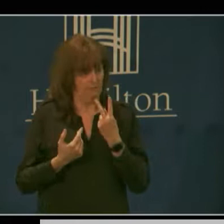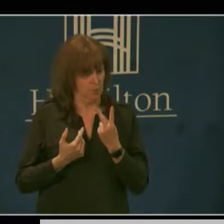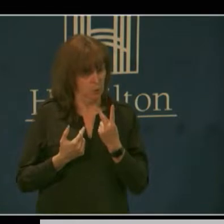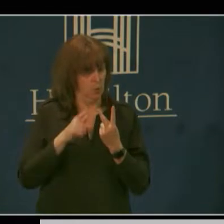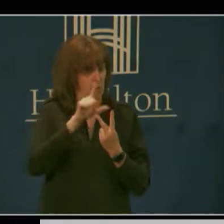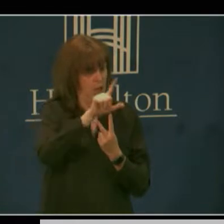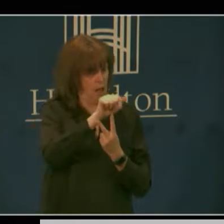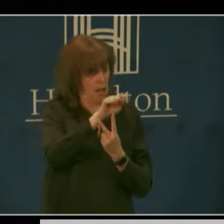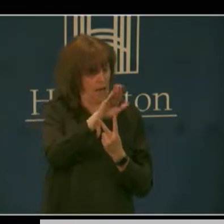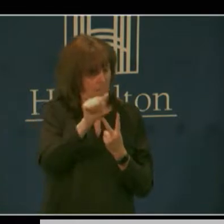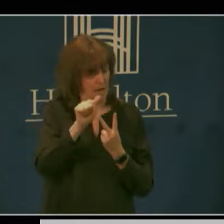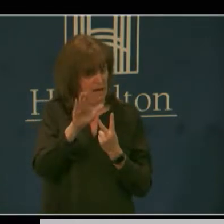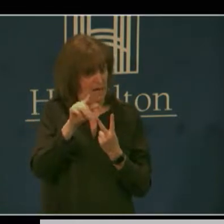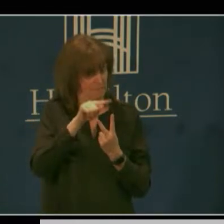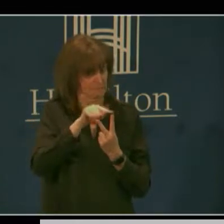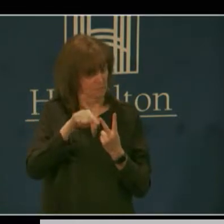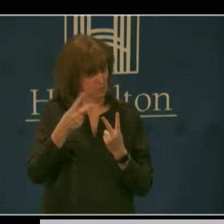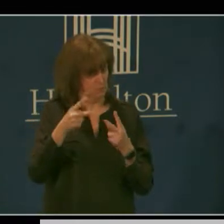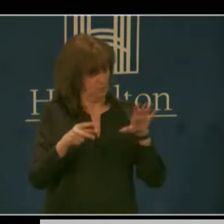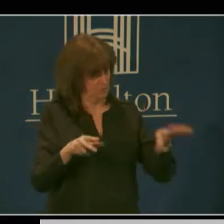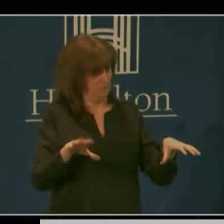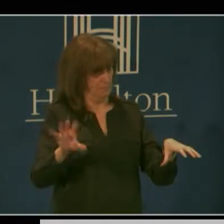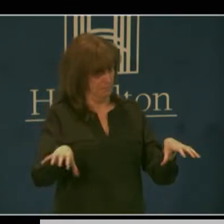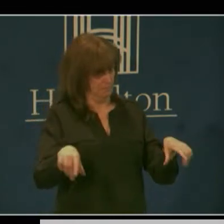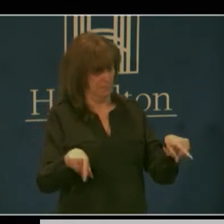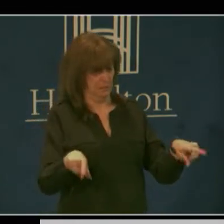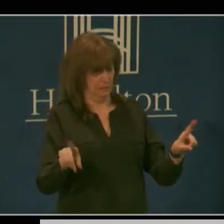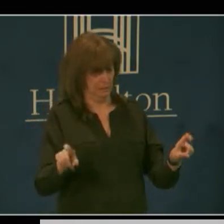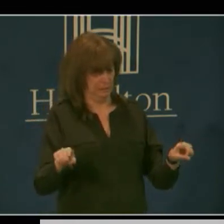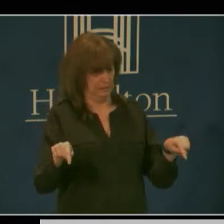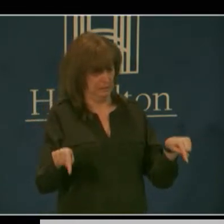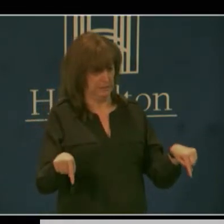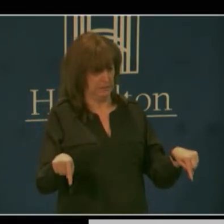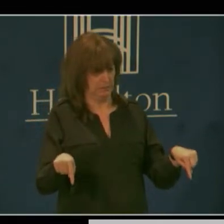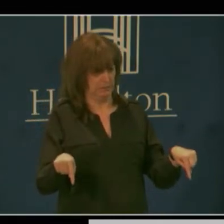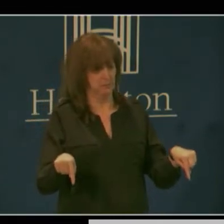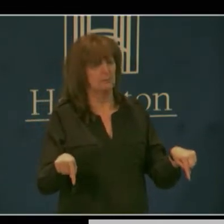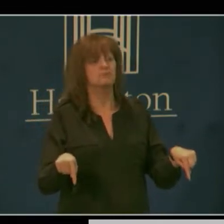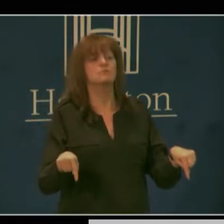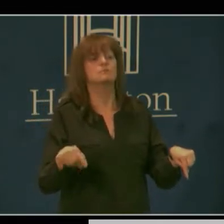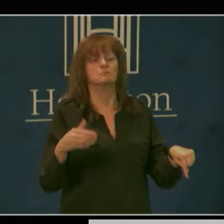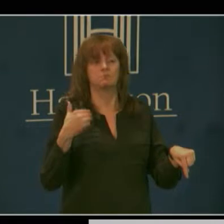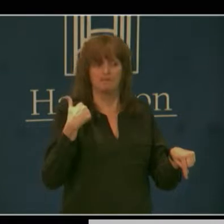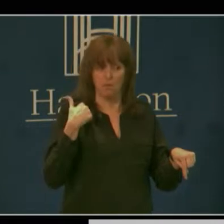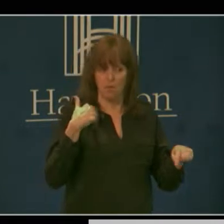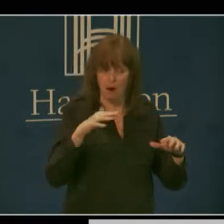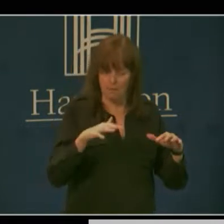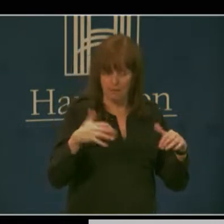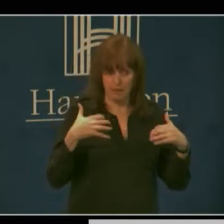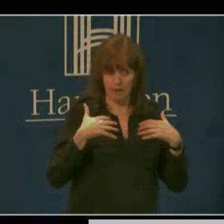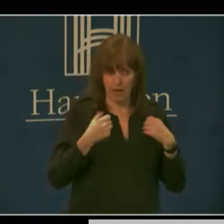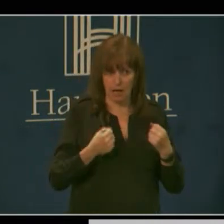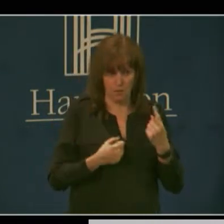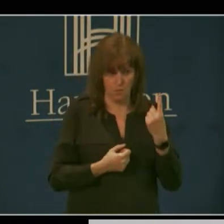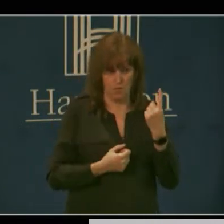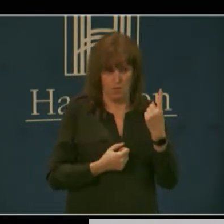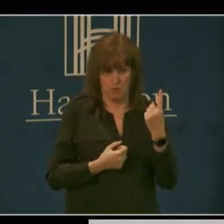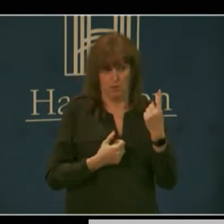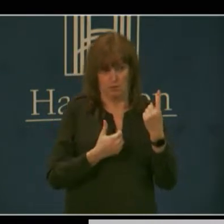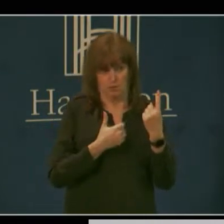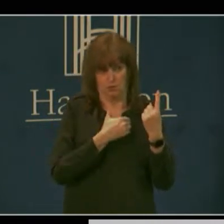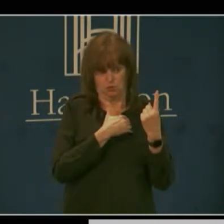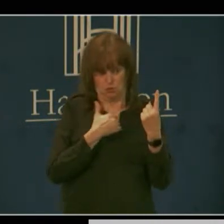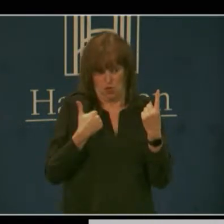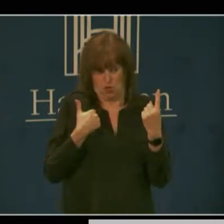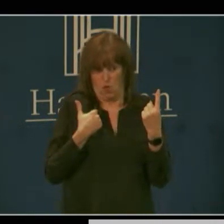COVID-19 tests. We have originally we had the Public Health Ontario lab in Toronto, the provincial lab, and then that